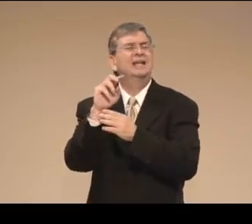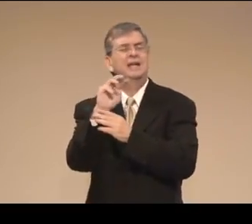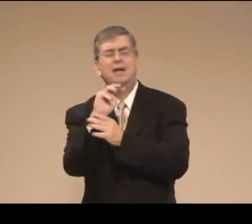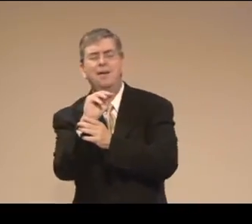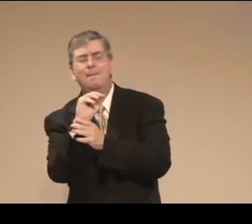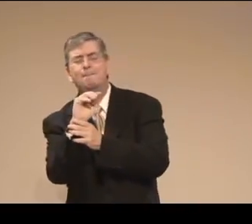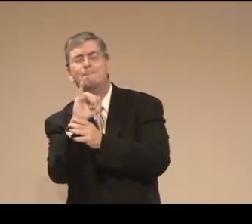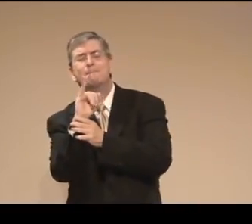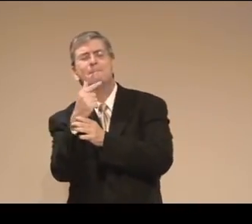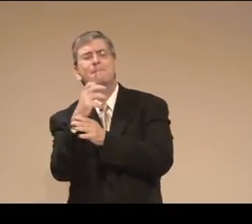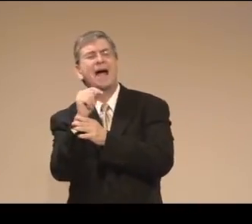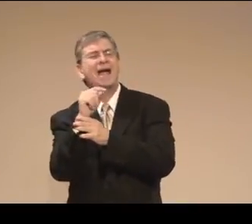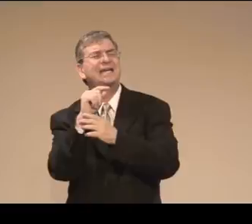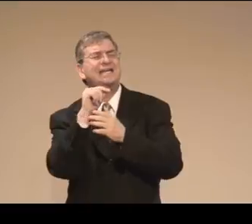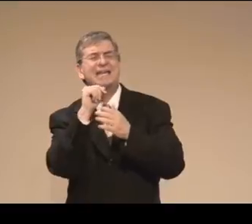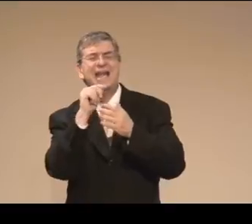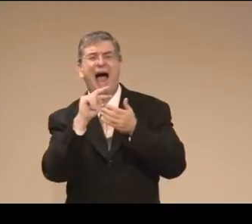there is might in